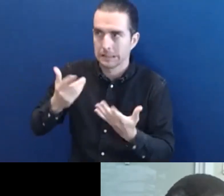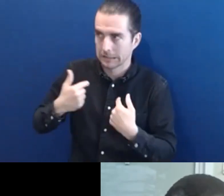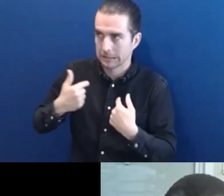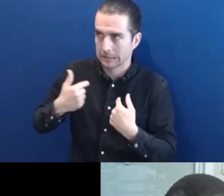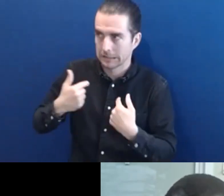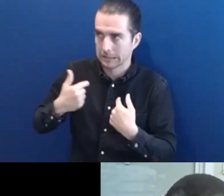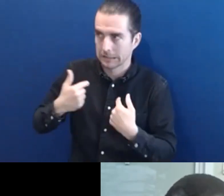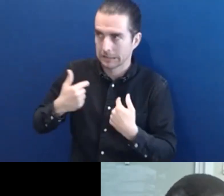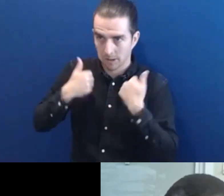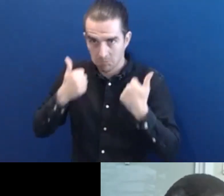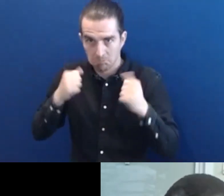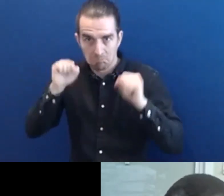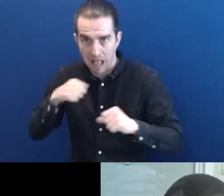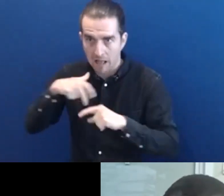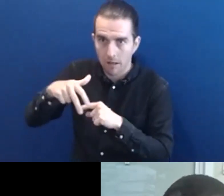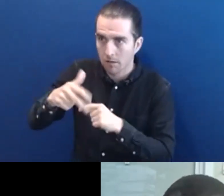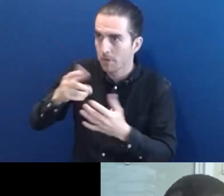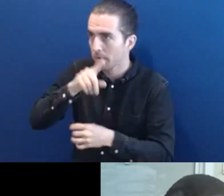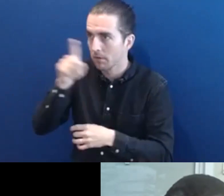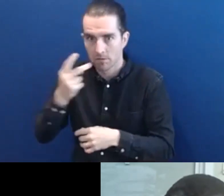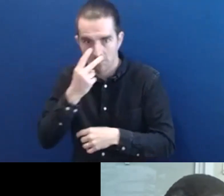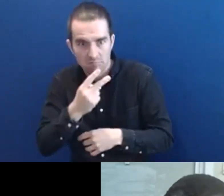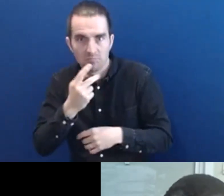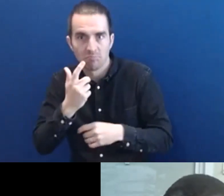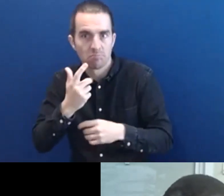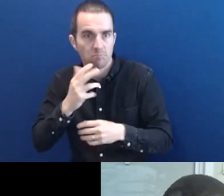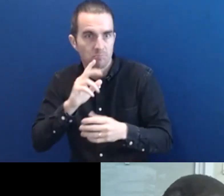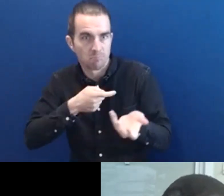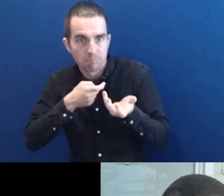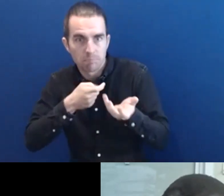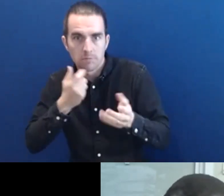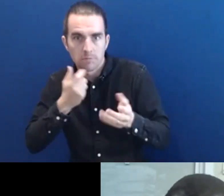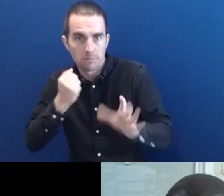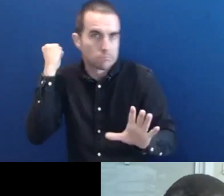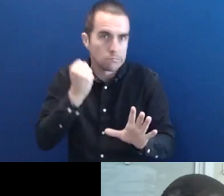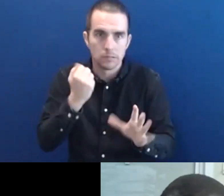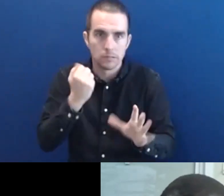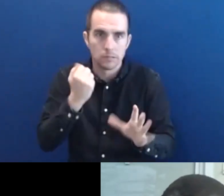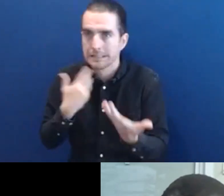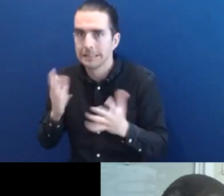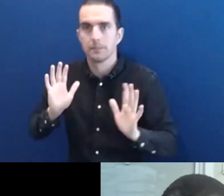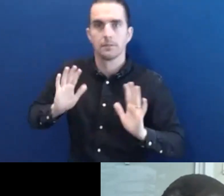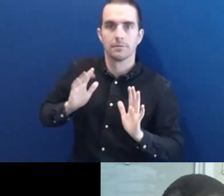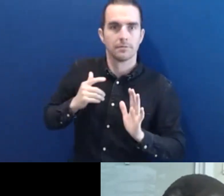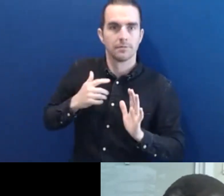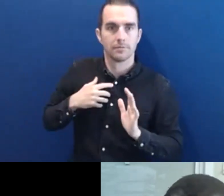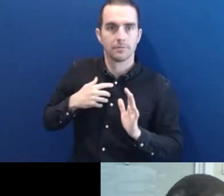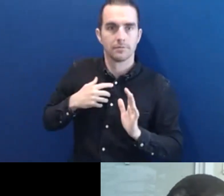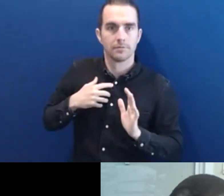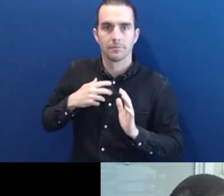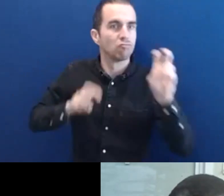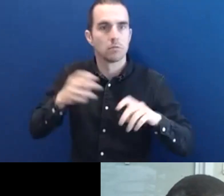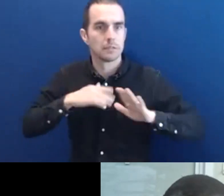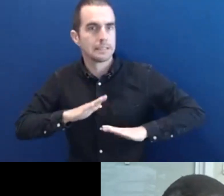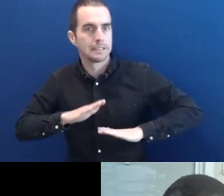the grassroots communities, and mostly of the people